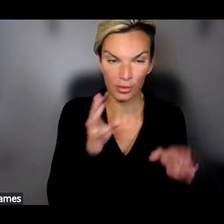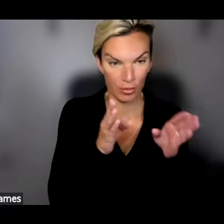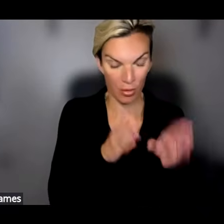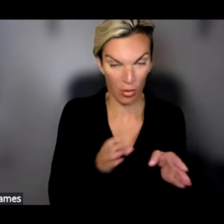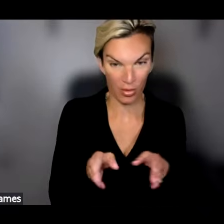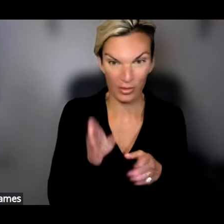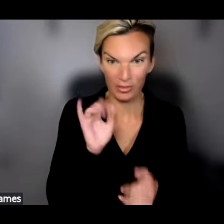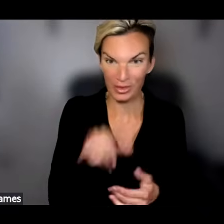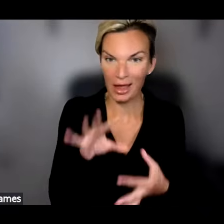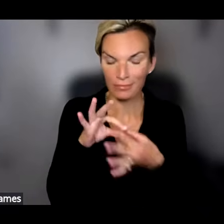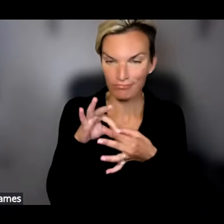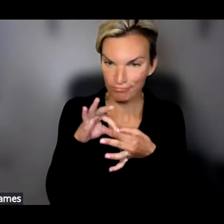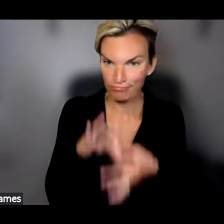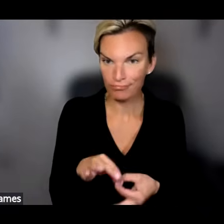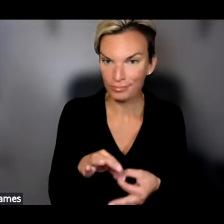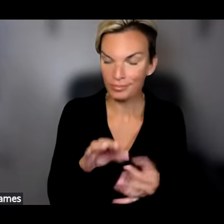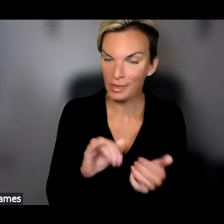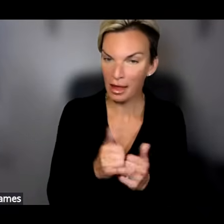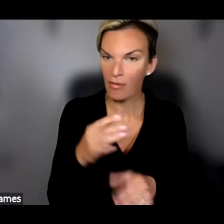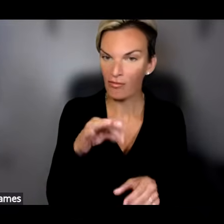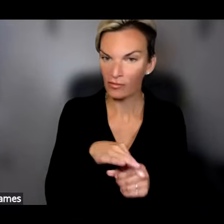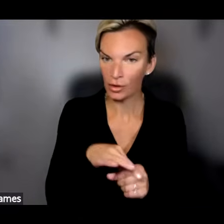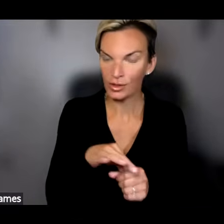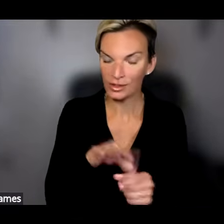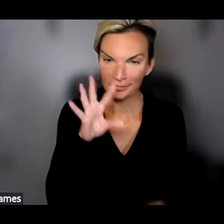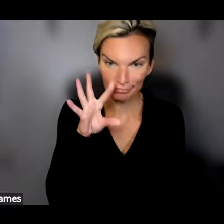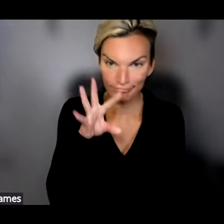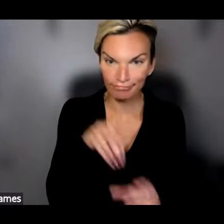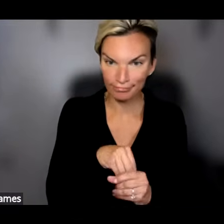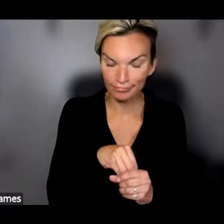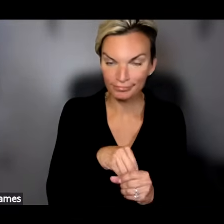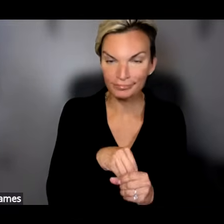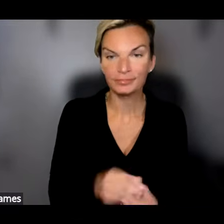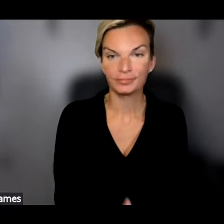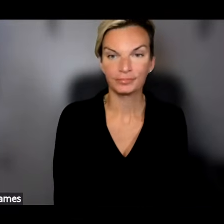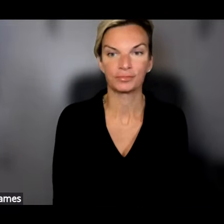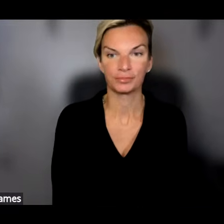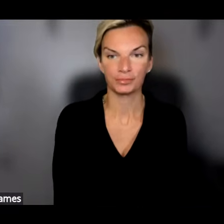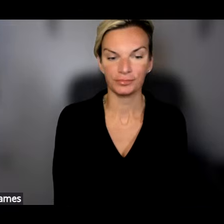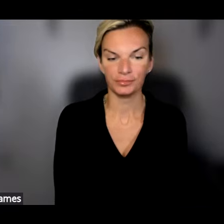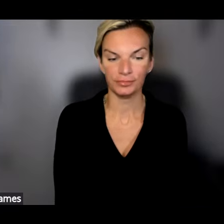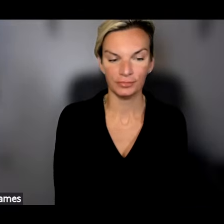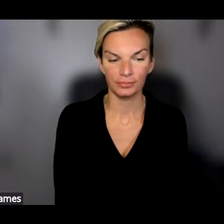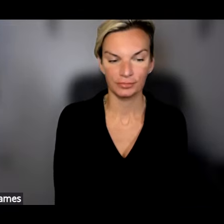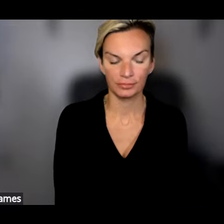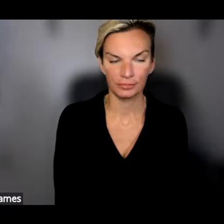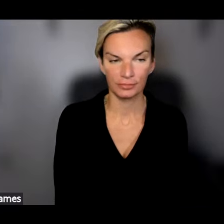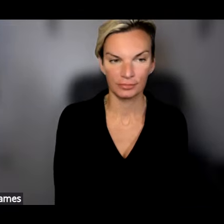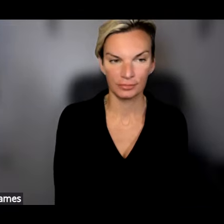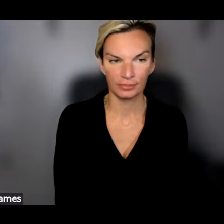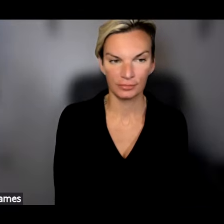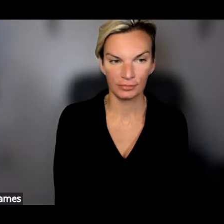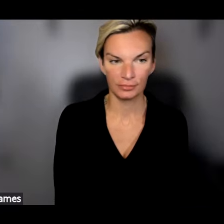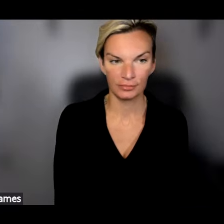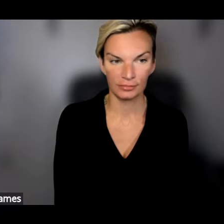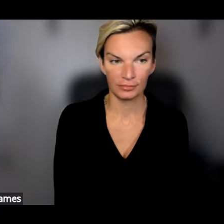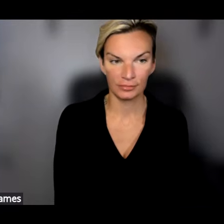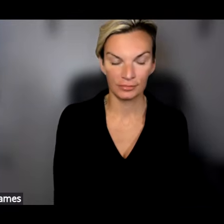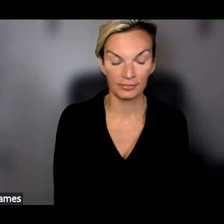part of that, how voters engage with it. I think one other thing to keep in mind